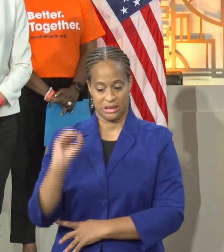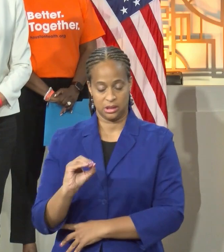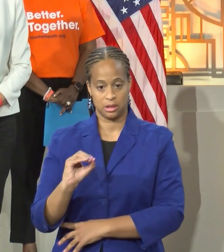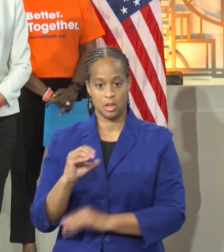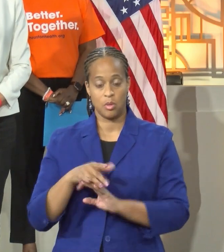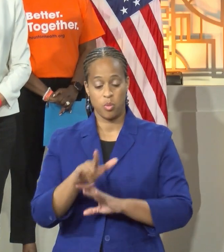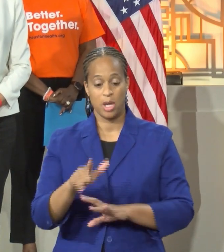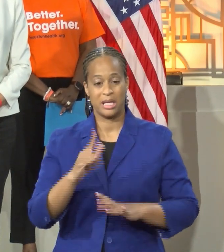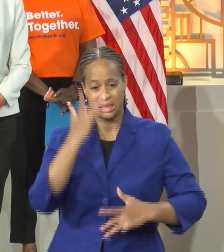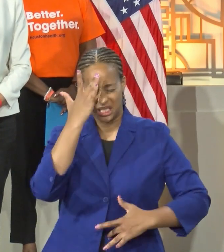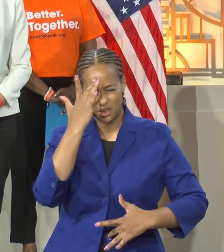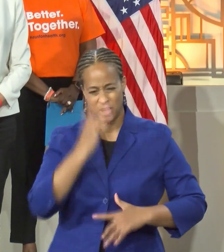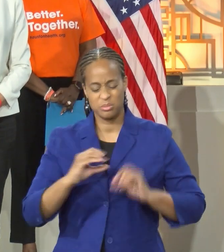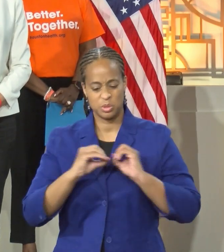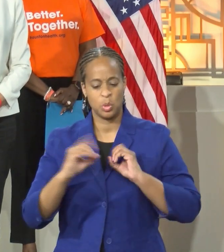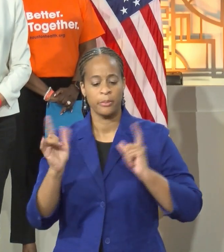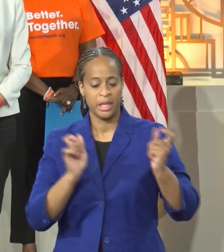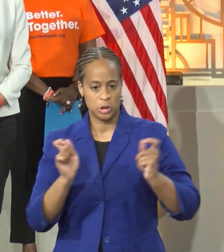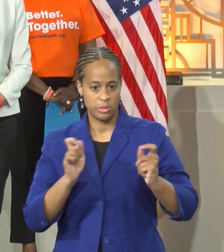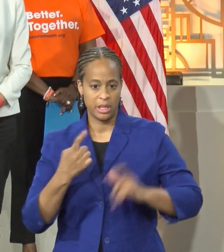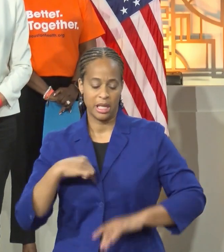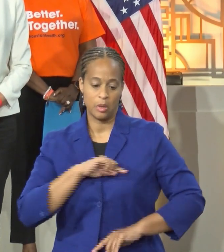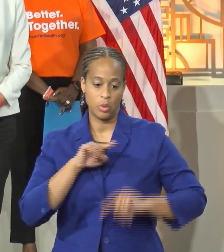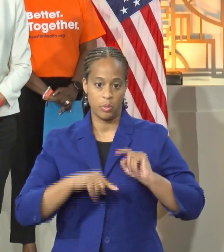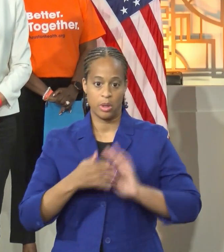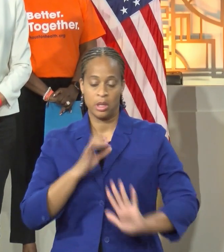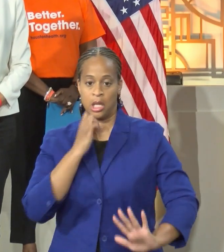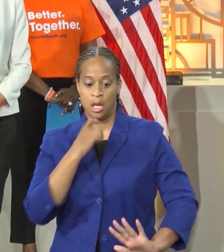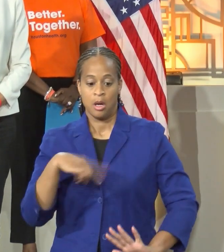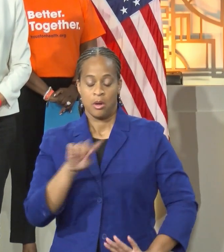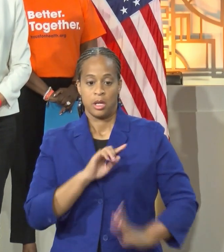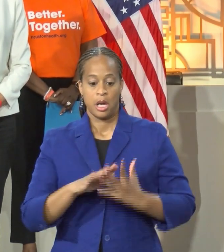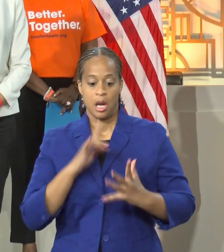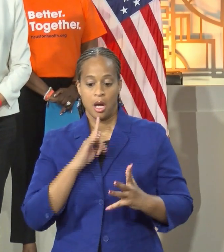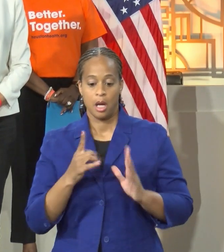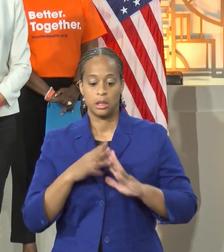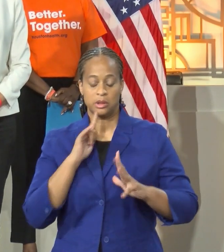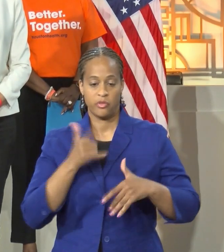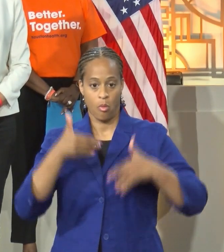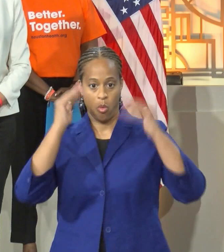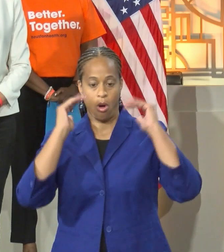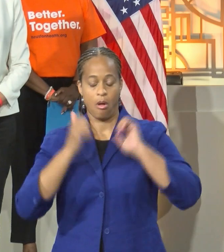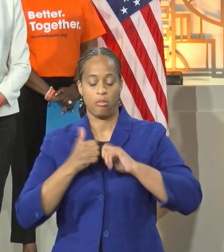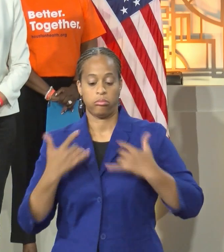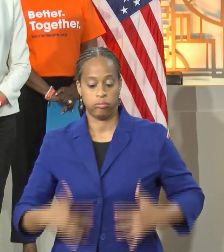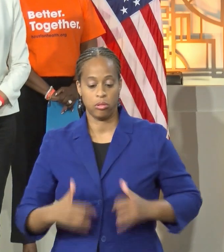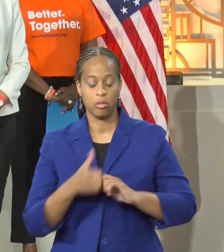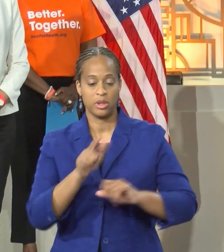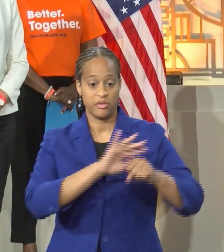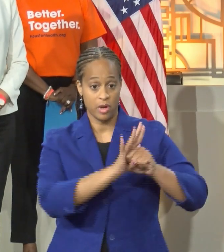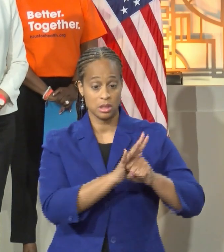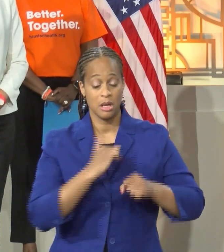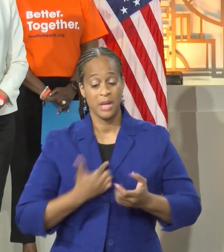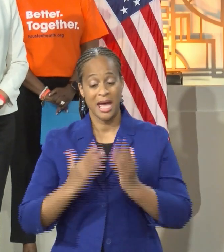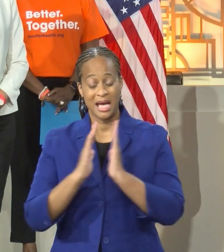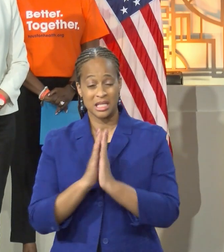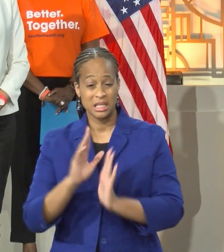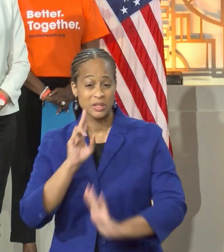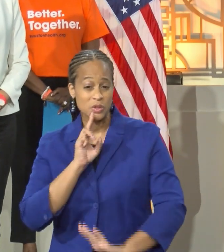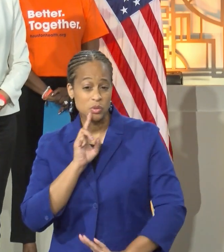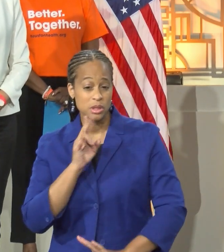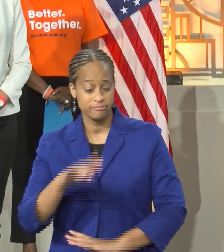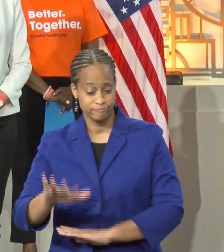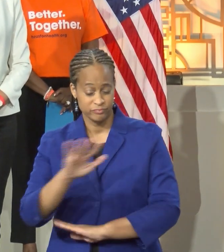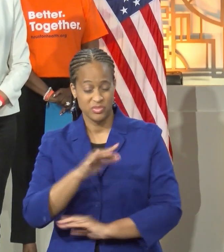the disease becomes more manageable and we're no longer chasing the virus. So that's the goal. I'm asking Houston, the month of August.